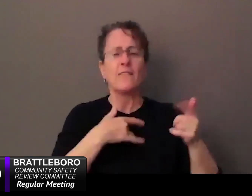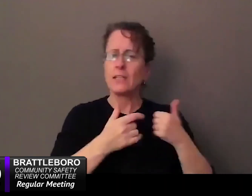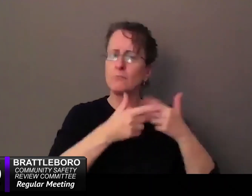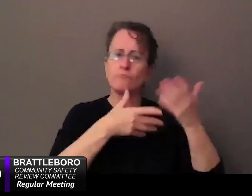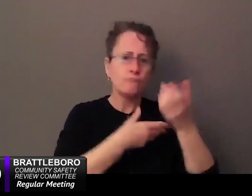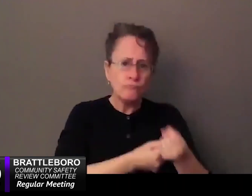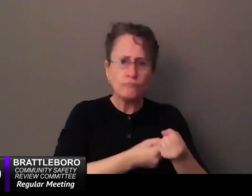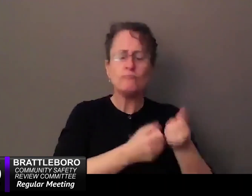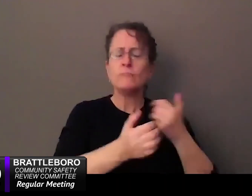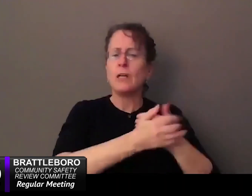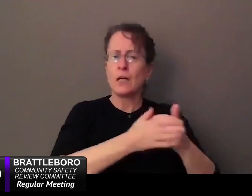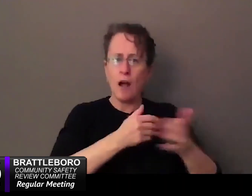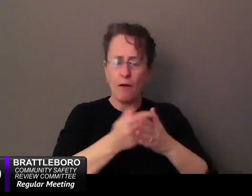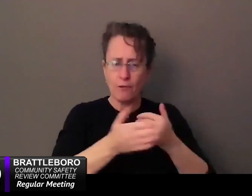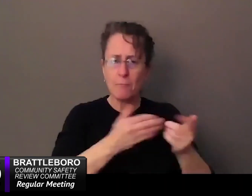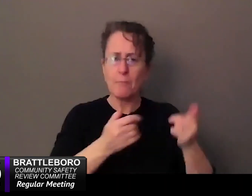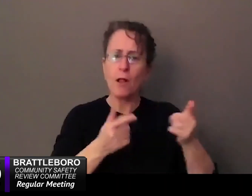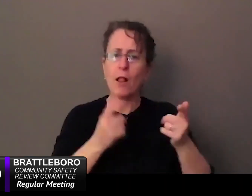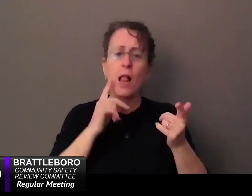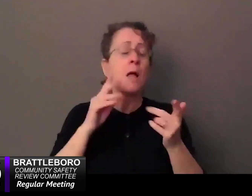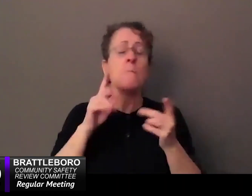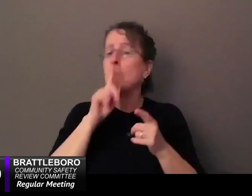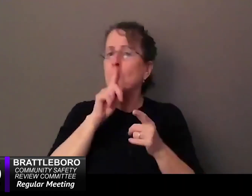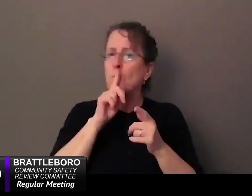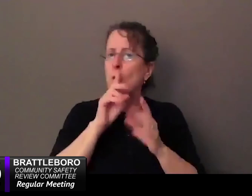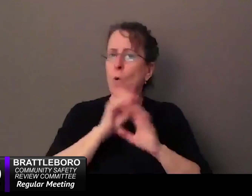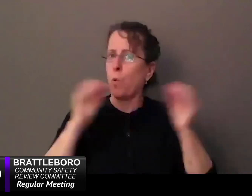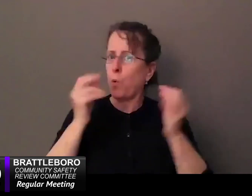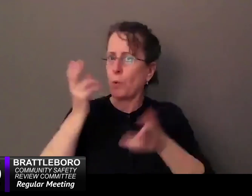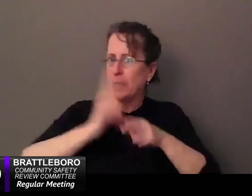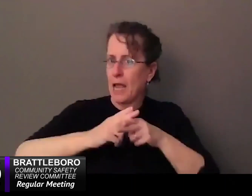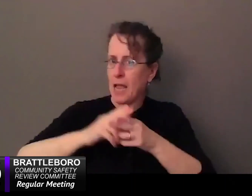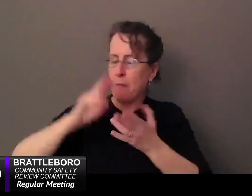with communities who have been heavily impacted by